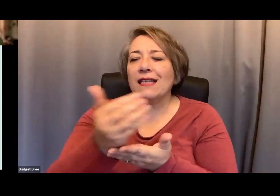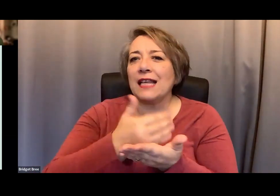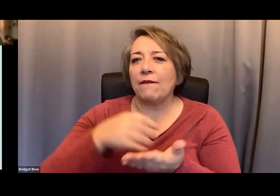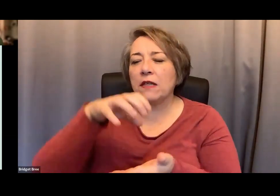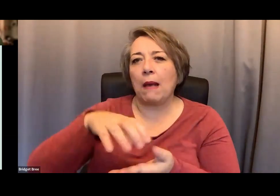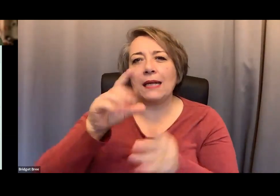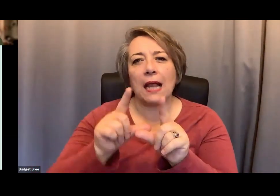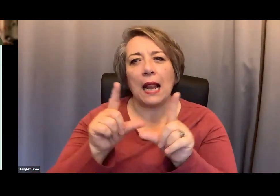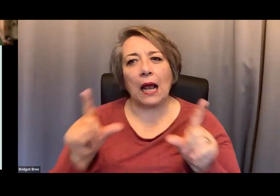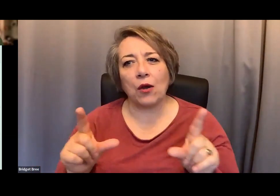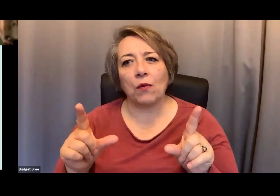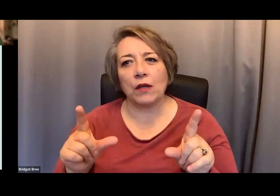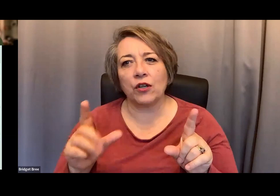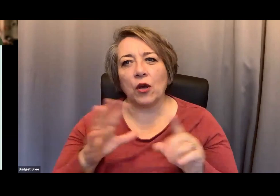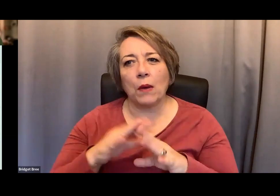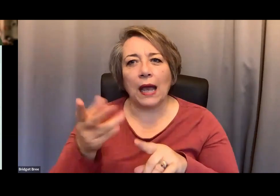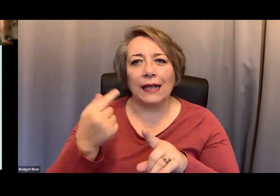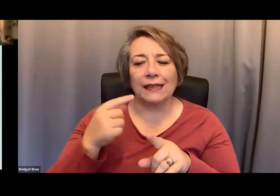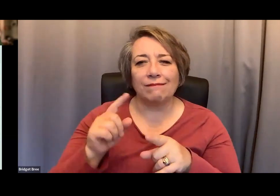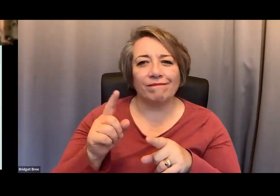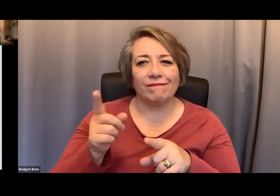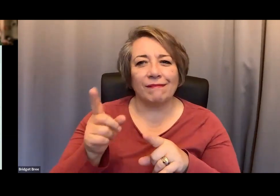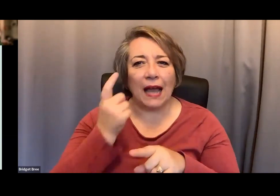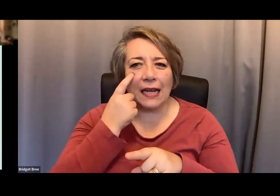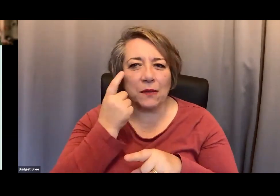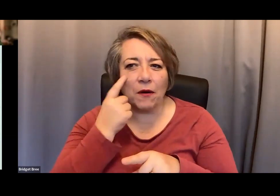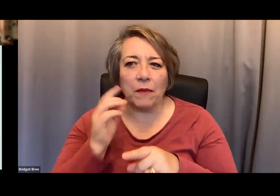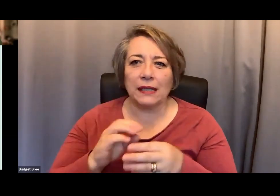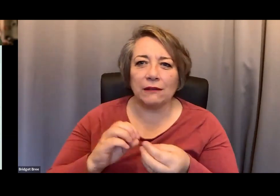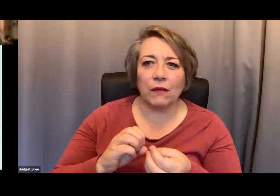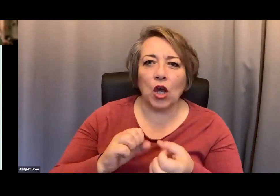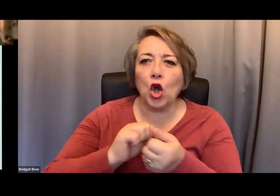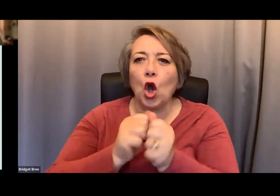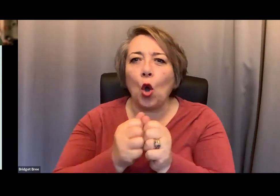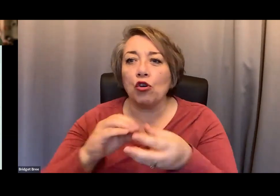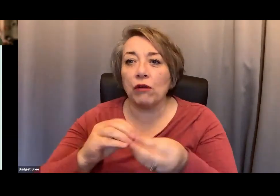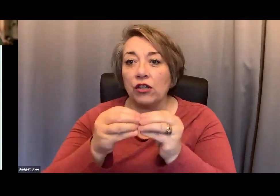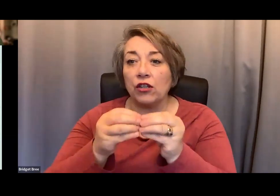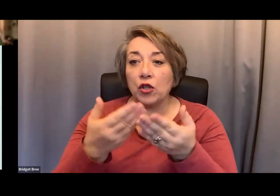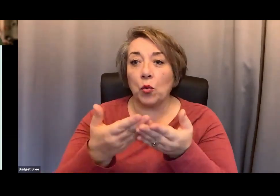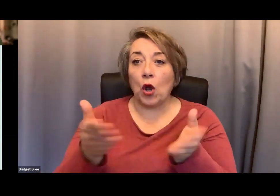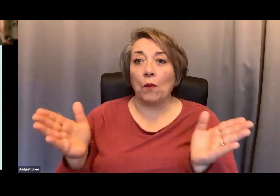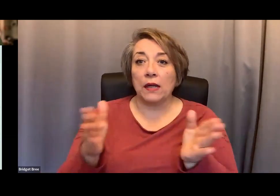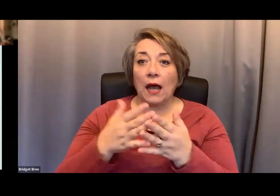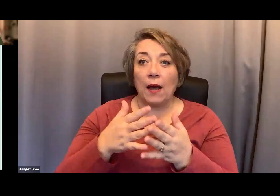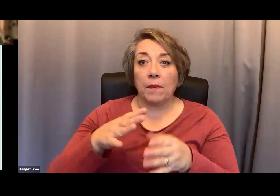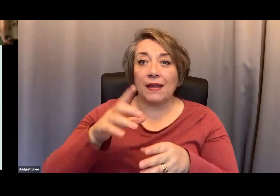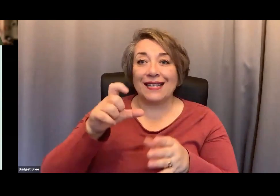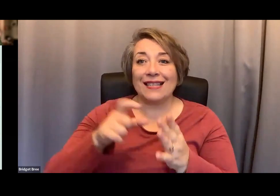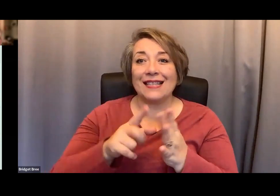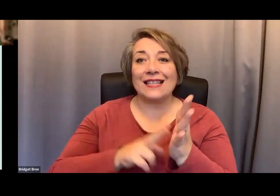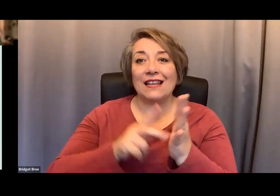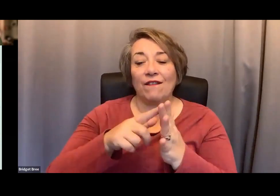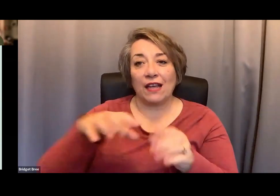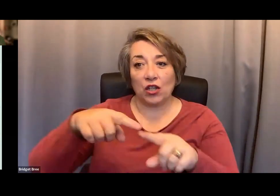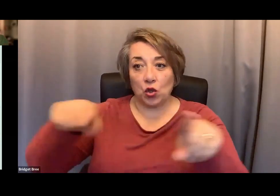experimental co-creation. So for this week, we opened up the future of the CIVIC SQUARE site, which is an old derelict industrial